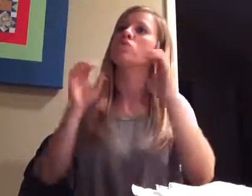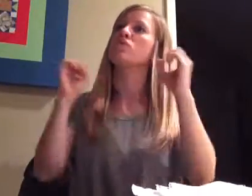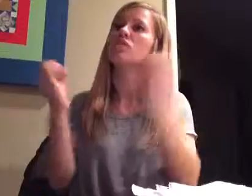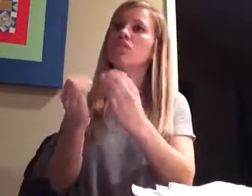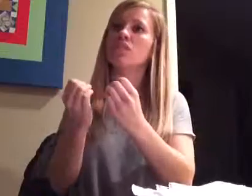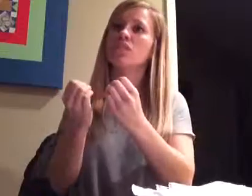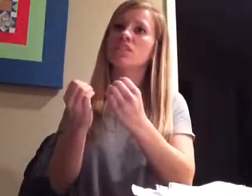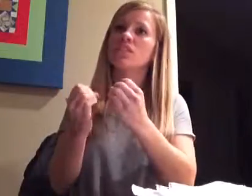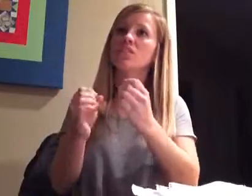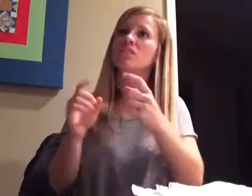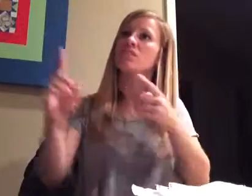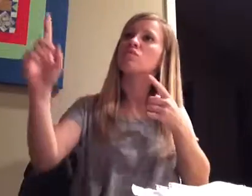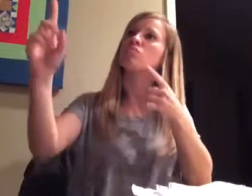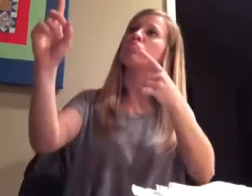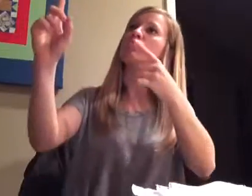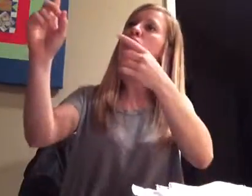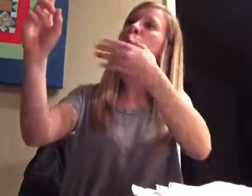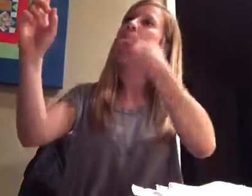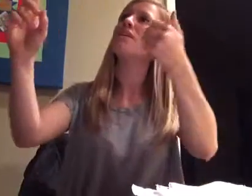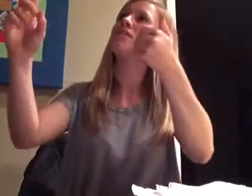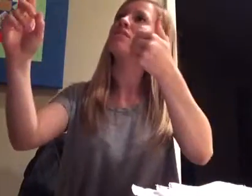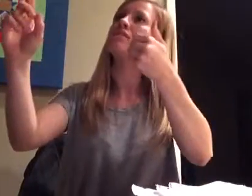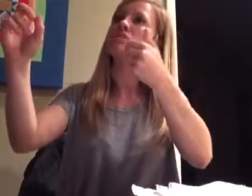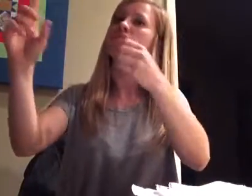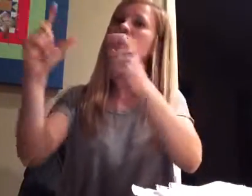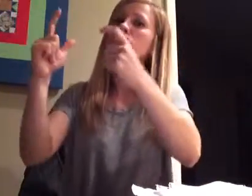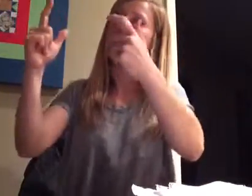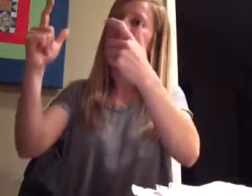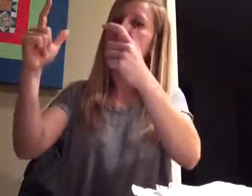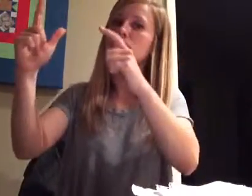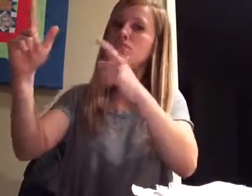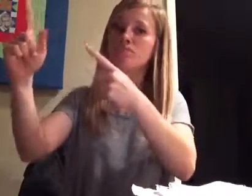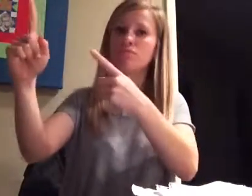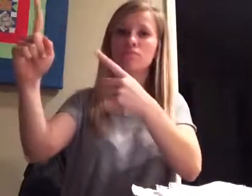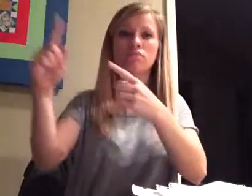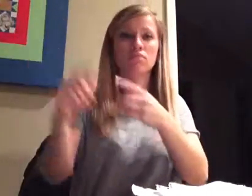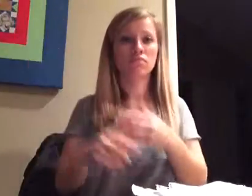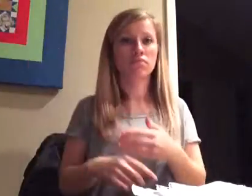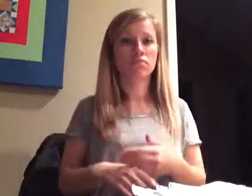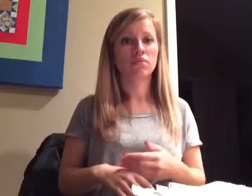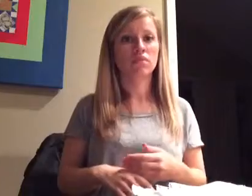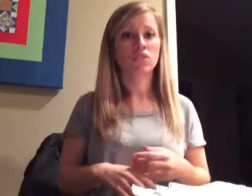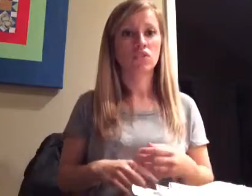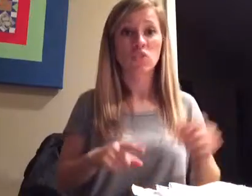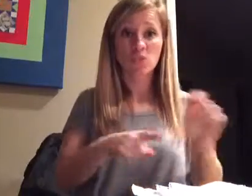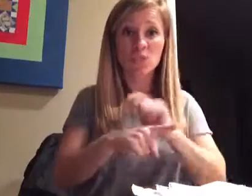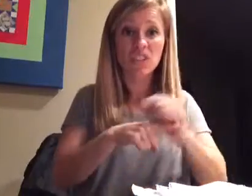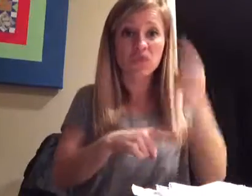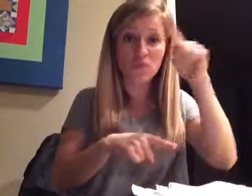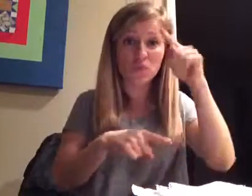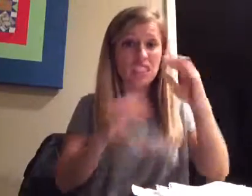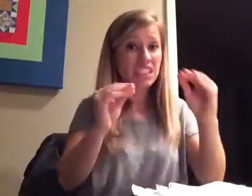And this means better training for our teachers. It means preparing youth to enjoy their hours of